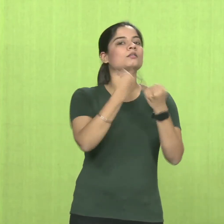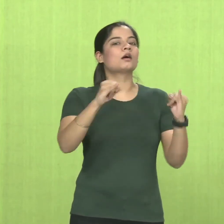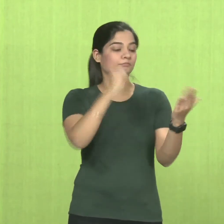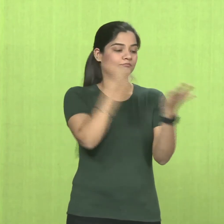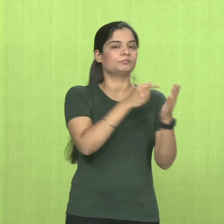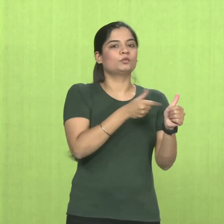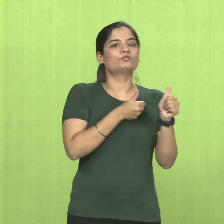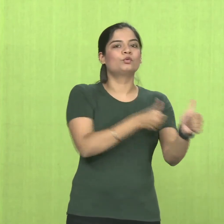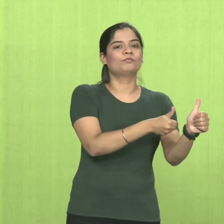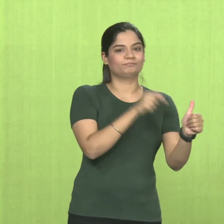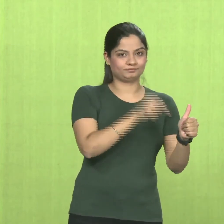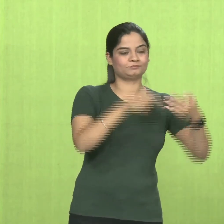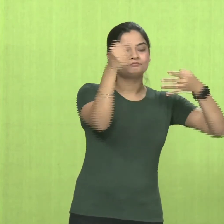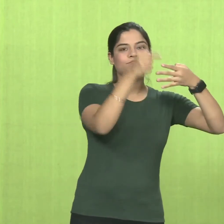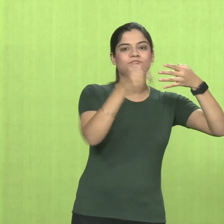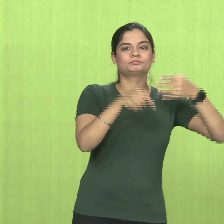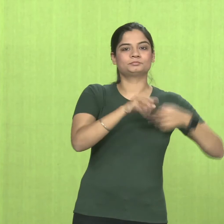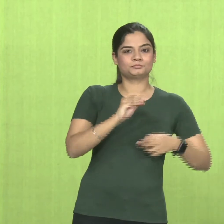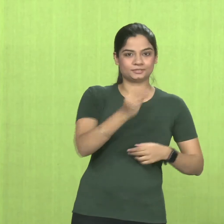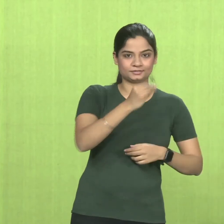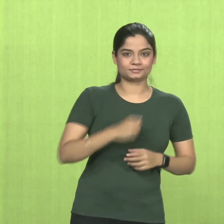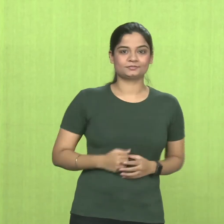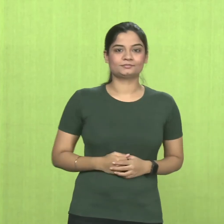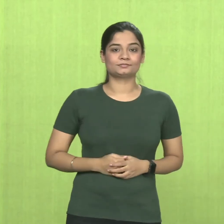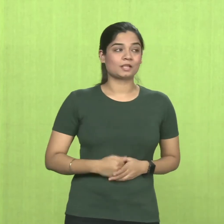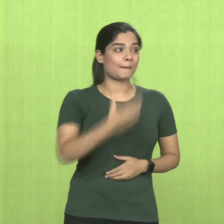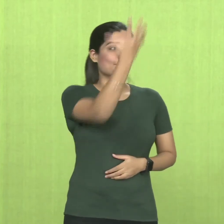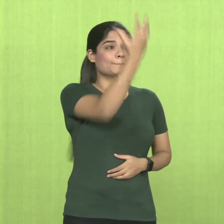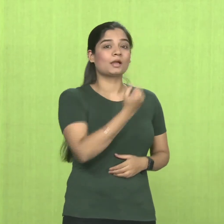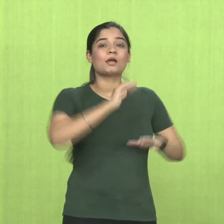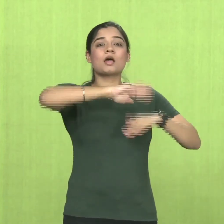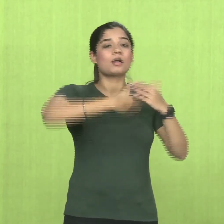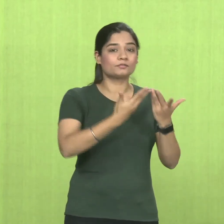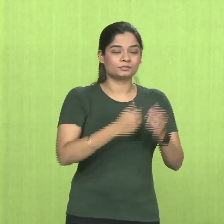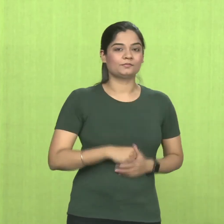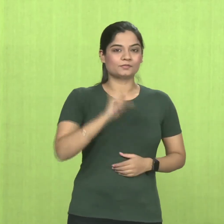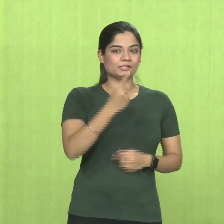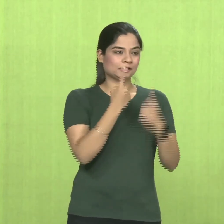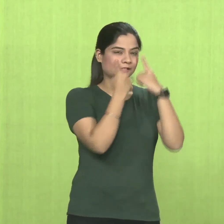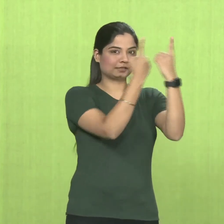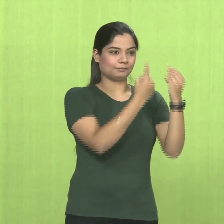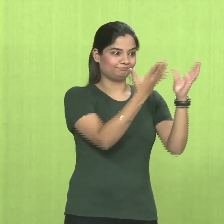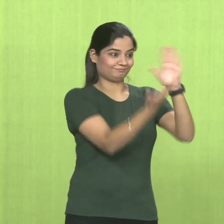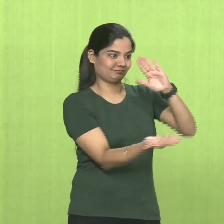standardization mark. Remember this while selection. During purchase, always check